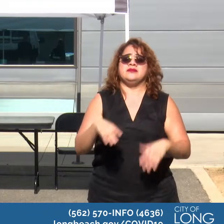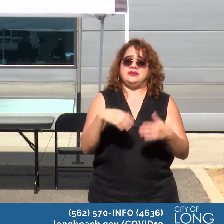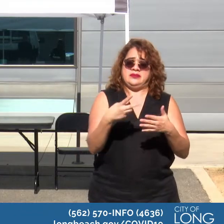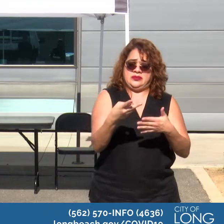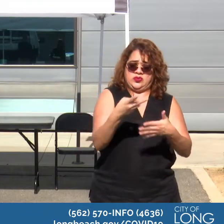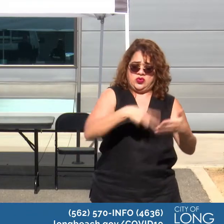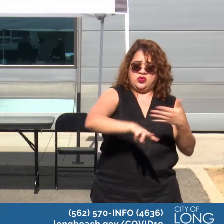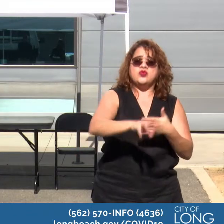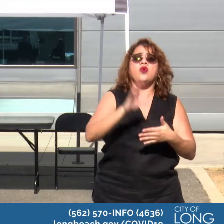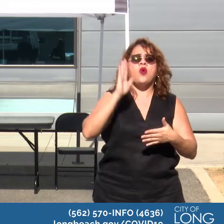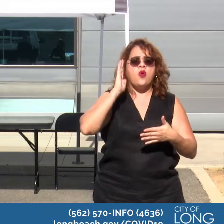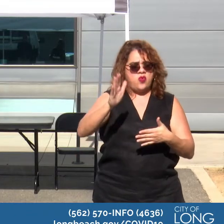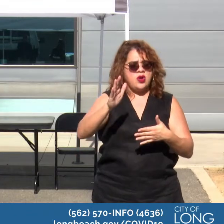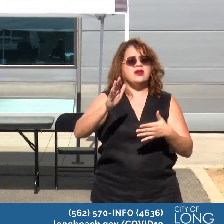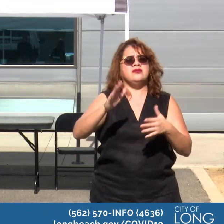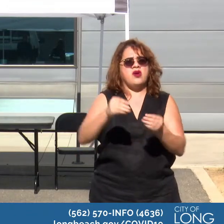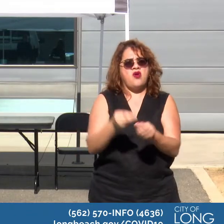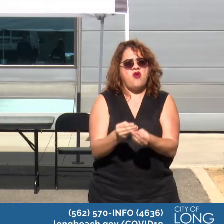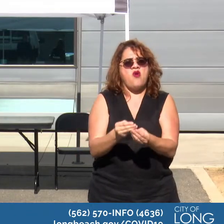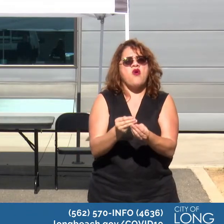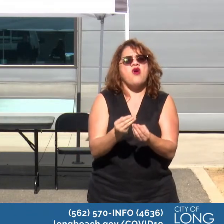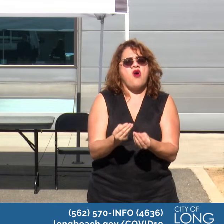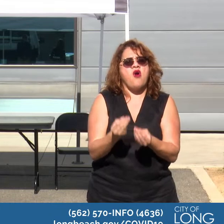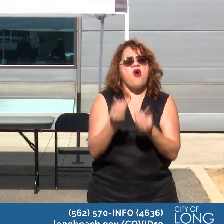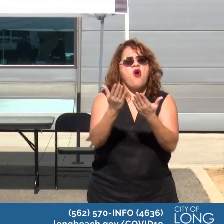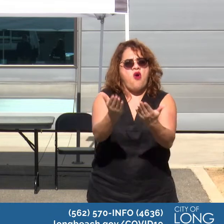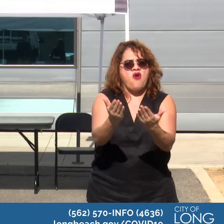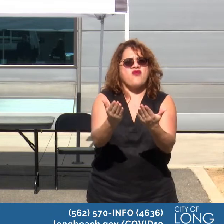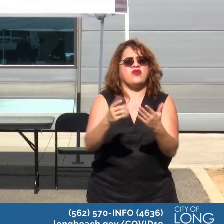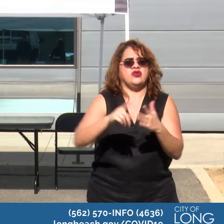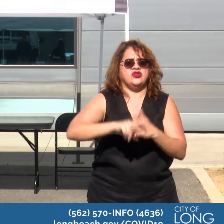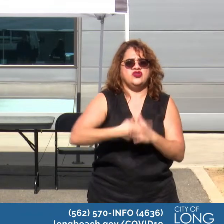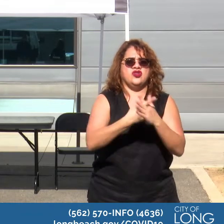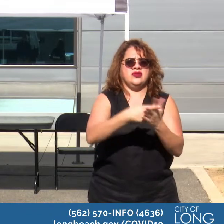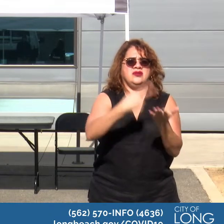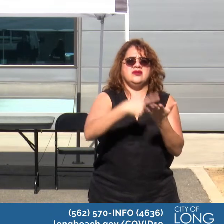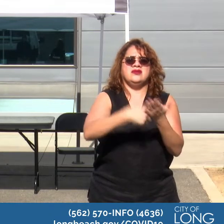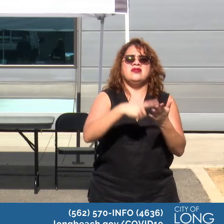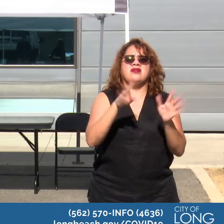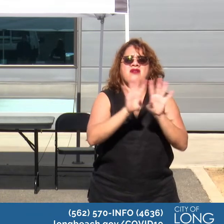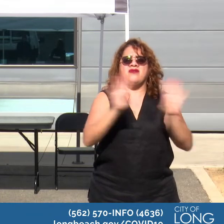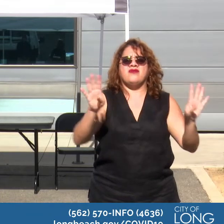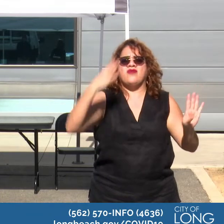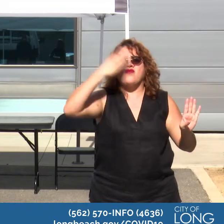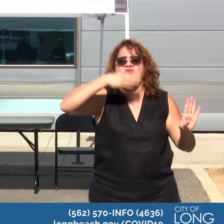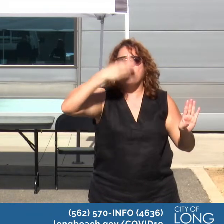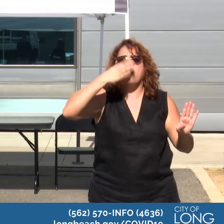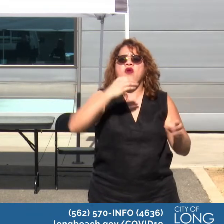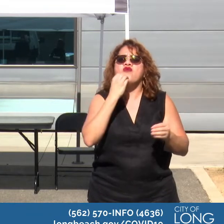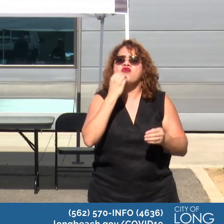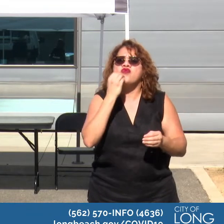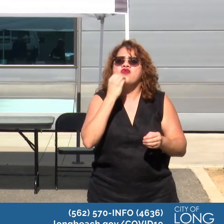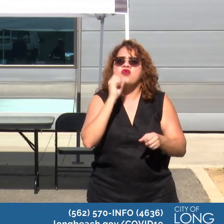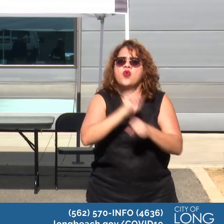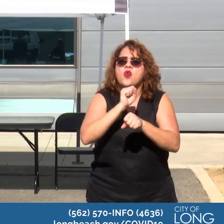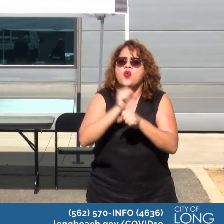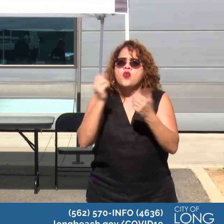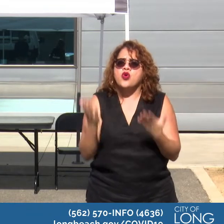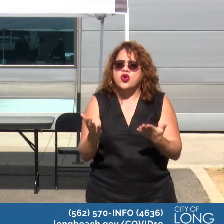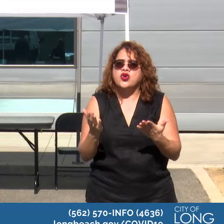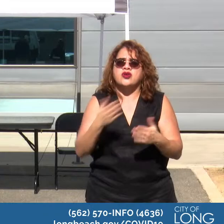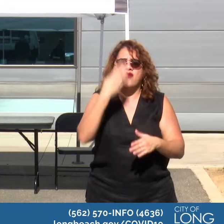be able to start to address our frontline workers, our food sector workers, and those in the education